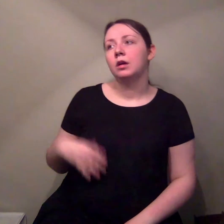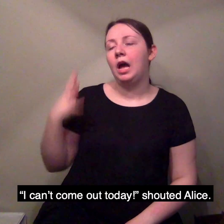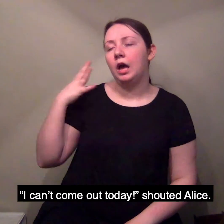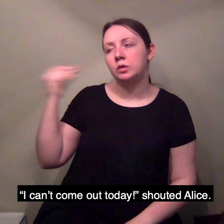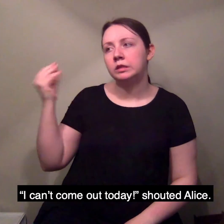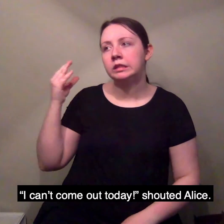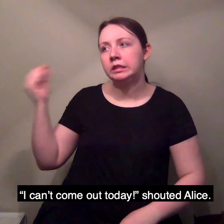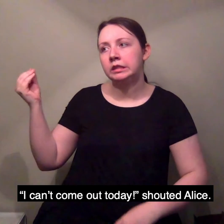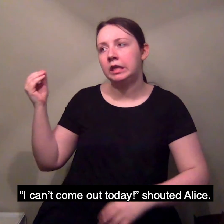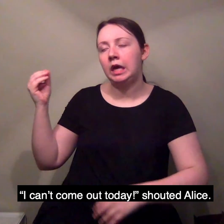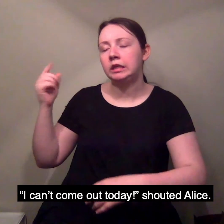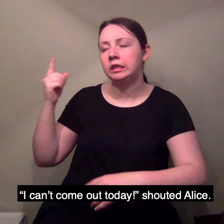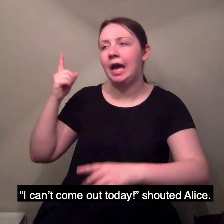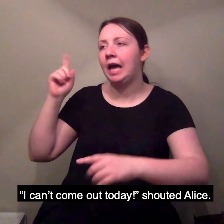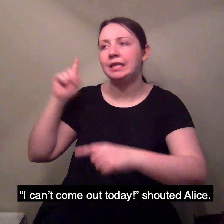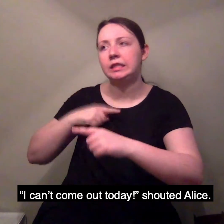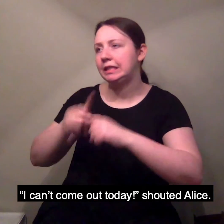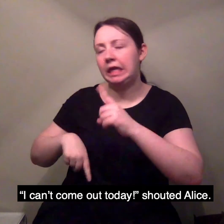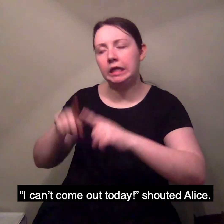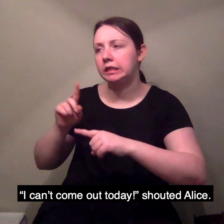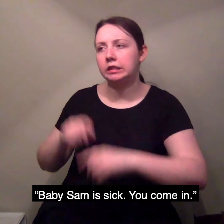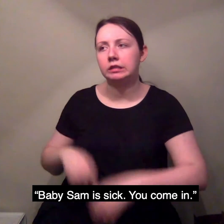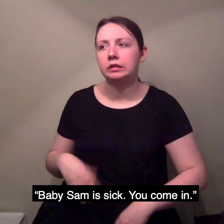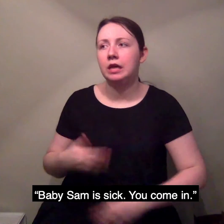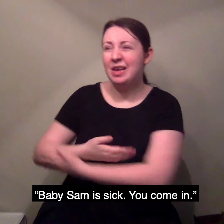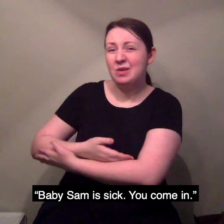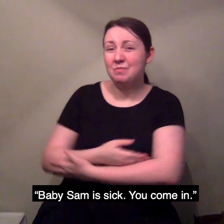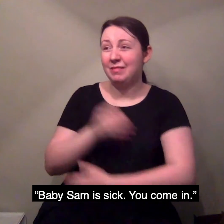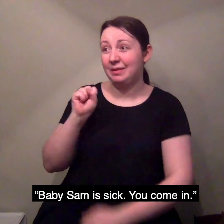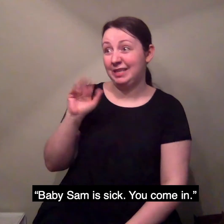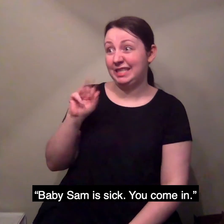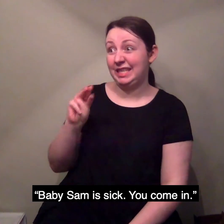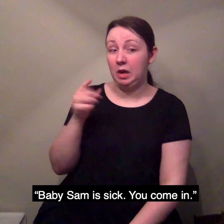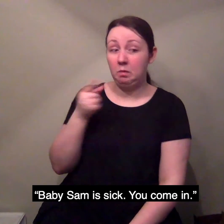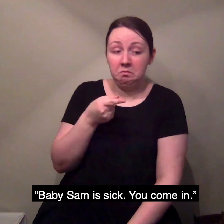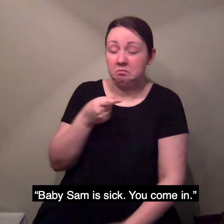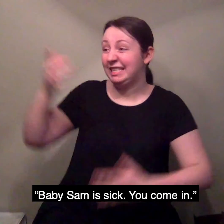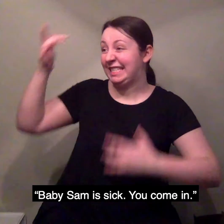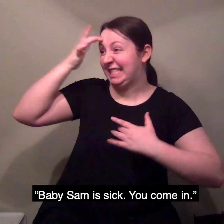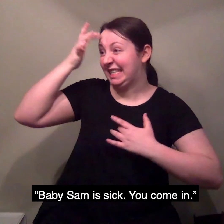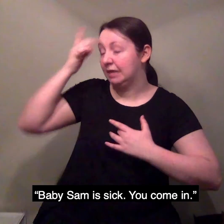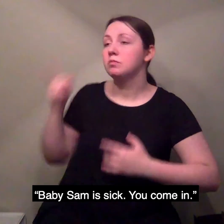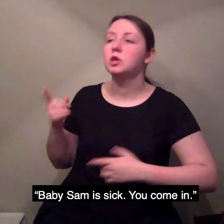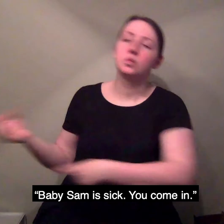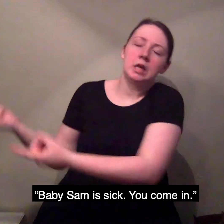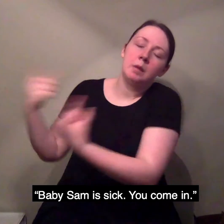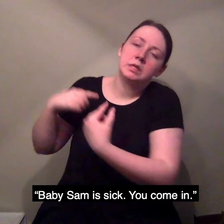"I can't come out today," shouted Alice. "Baby Sam is sick. You come in."